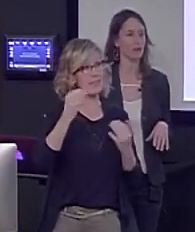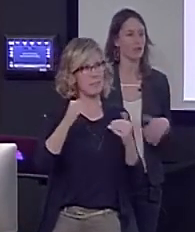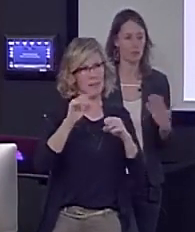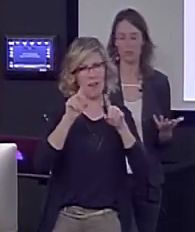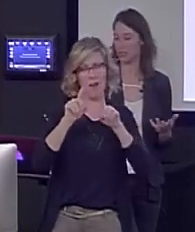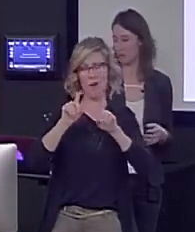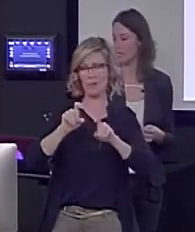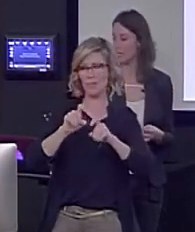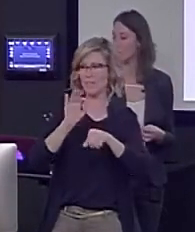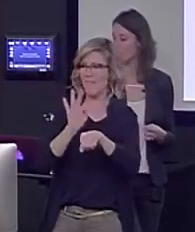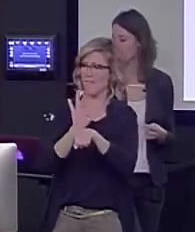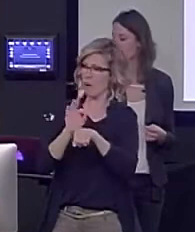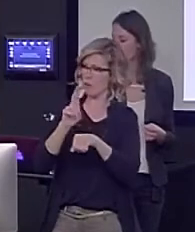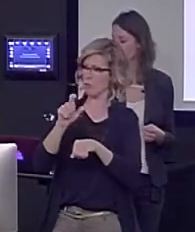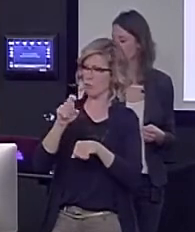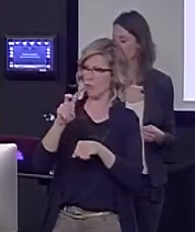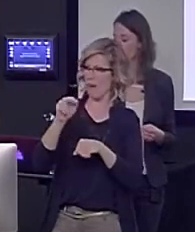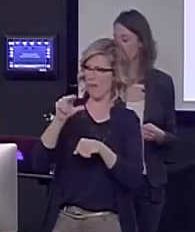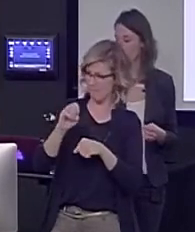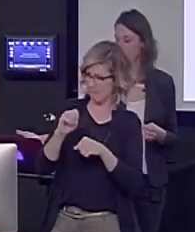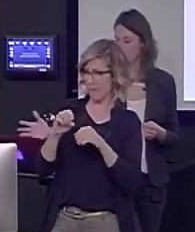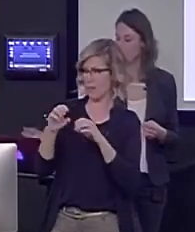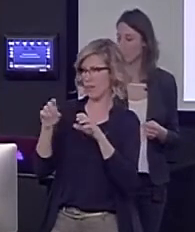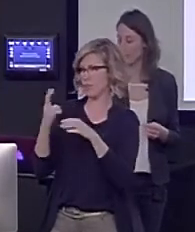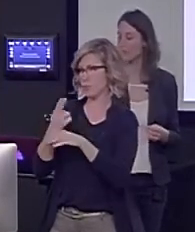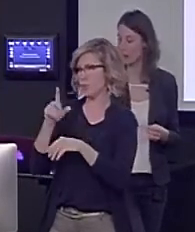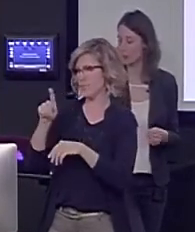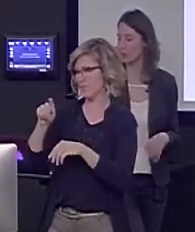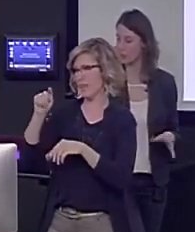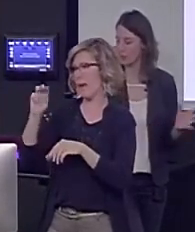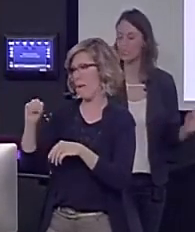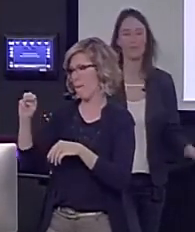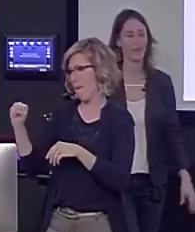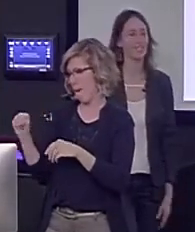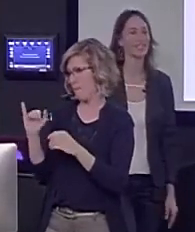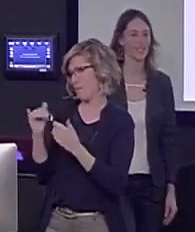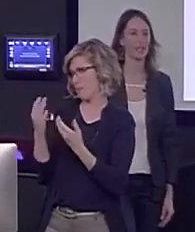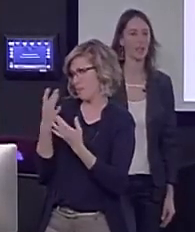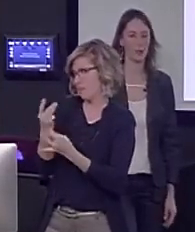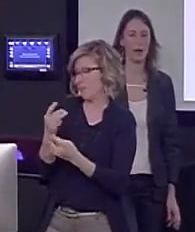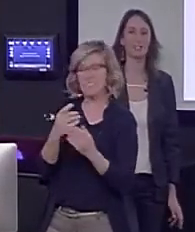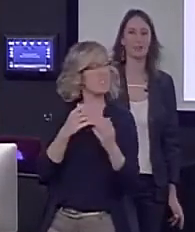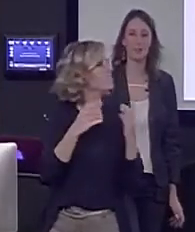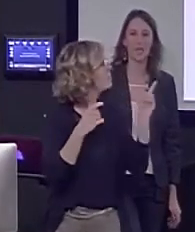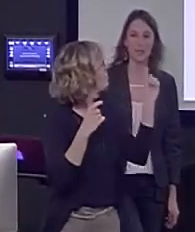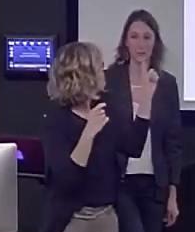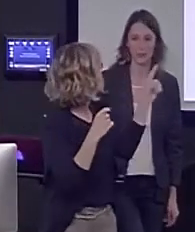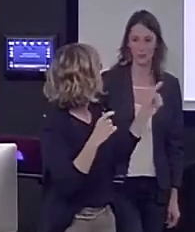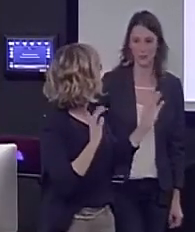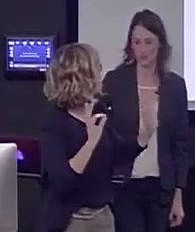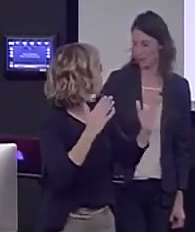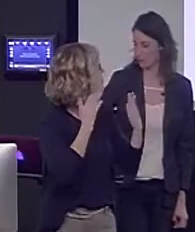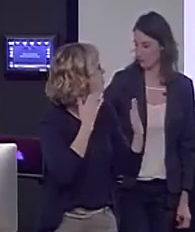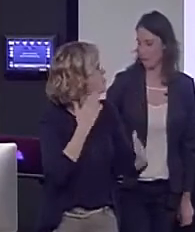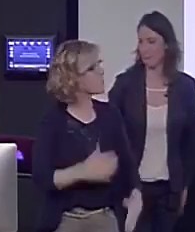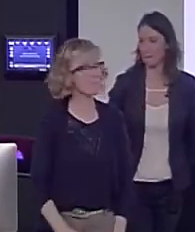functional relevance using TMS, which is really important. And some of my collaborators are Lisa Feigenson and Akira Maki. Thank you.